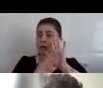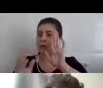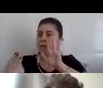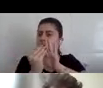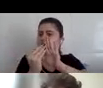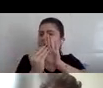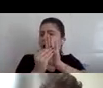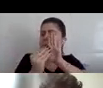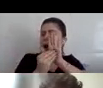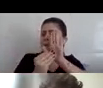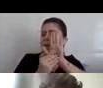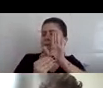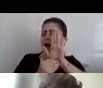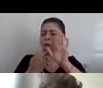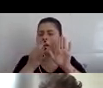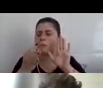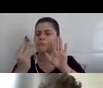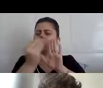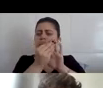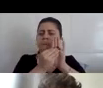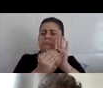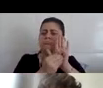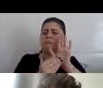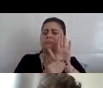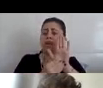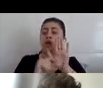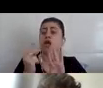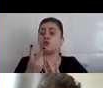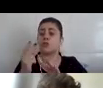these two cities proposed to the signatory cities.